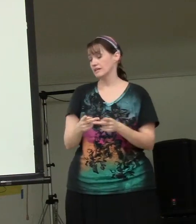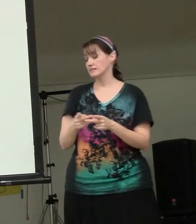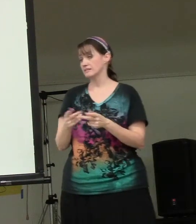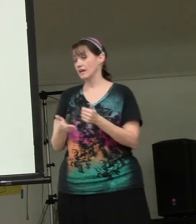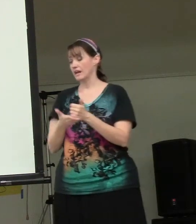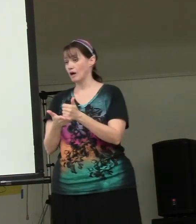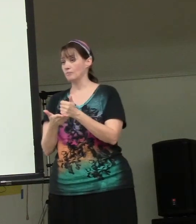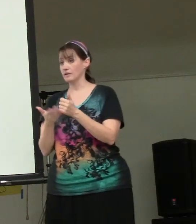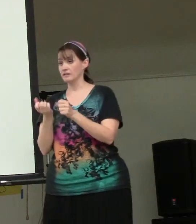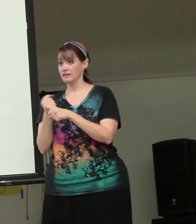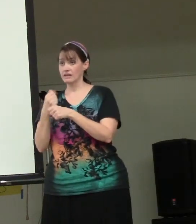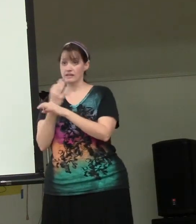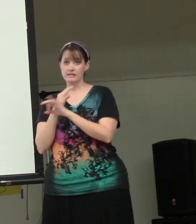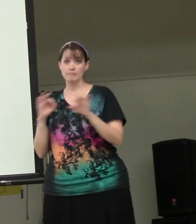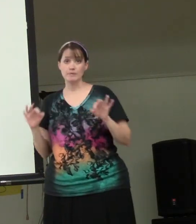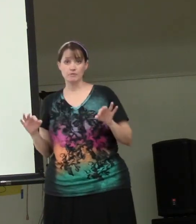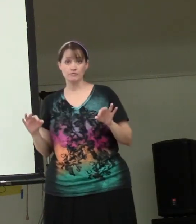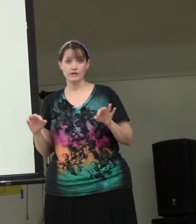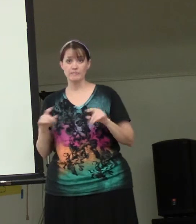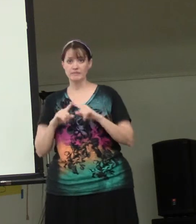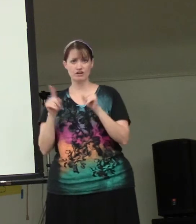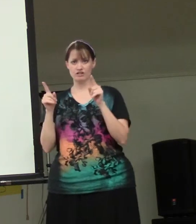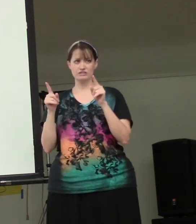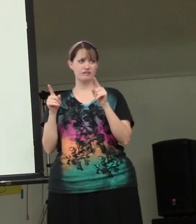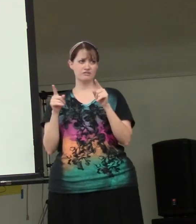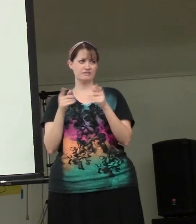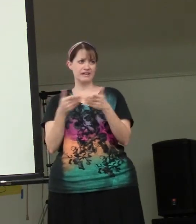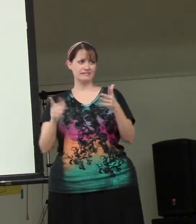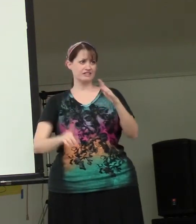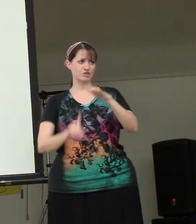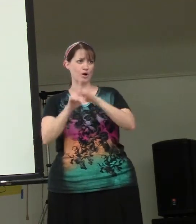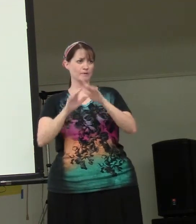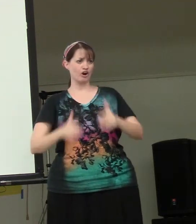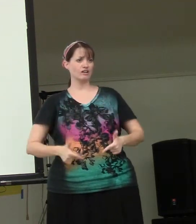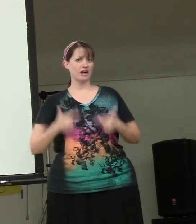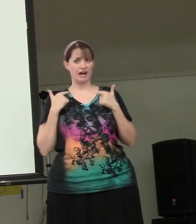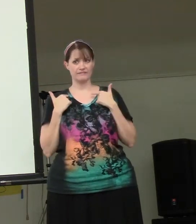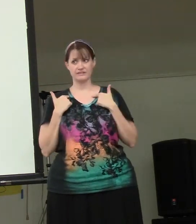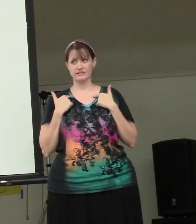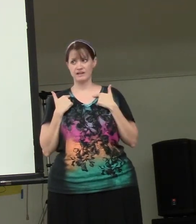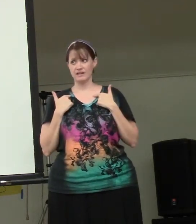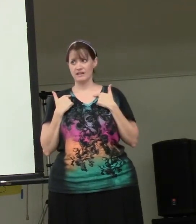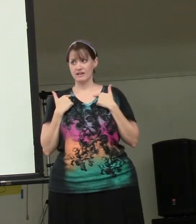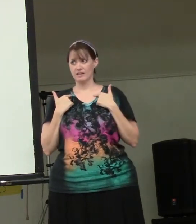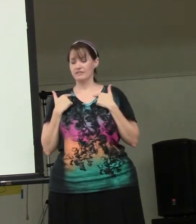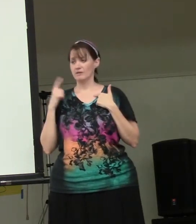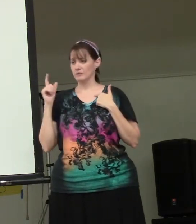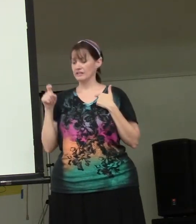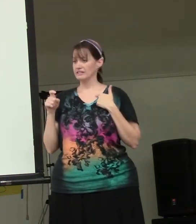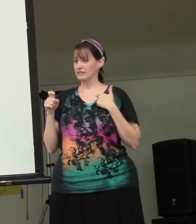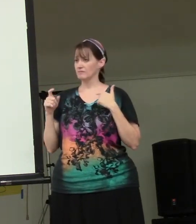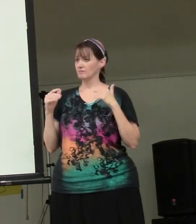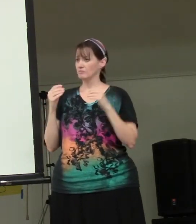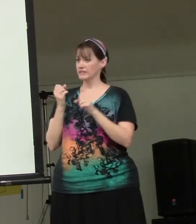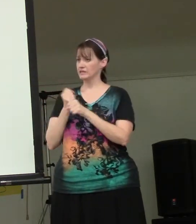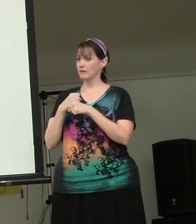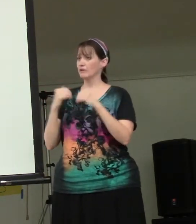places and helping set people free. But there's things that show up in our lives that we need to make